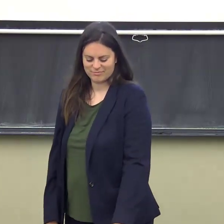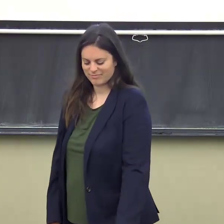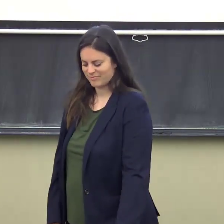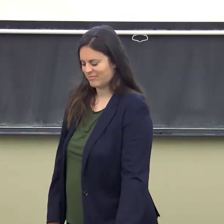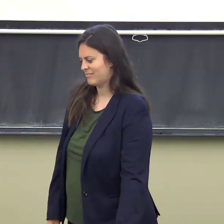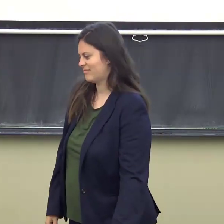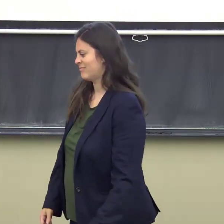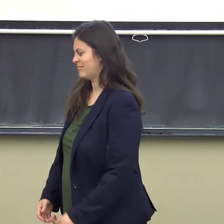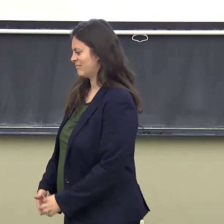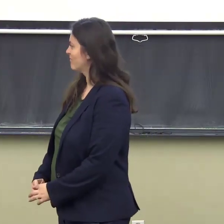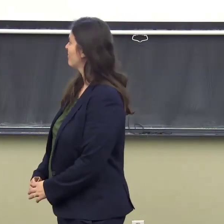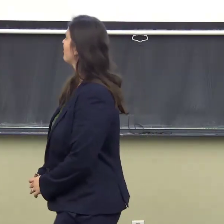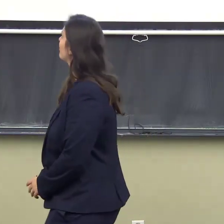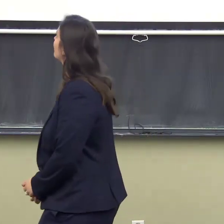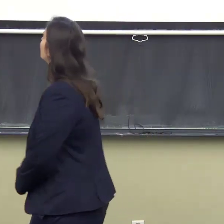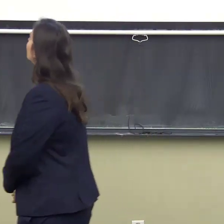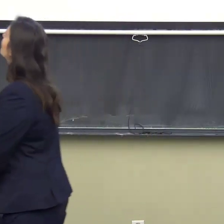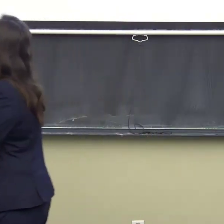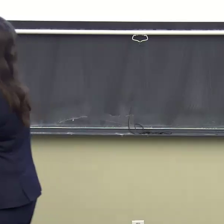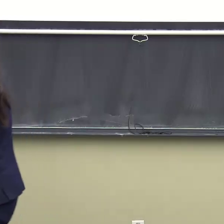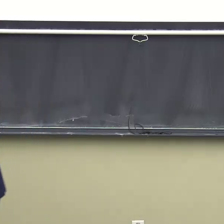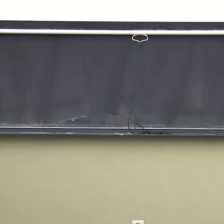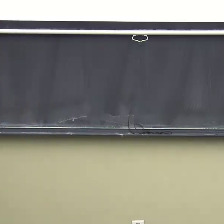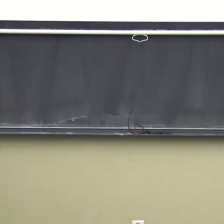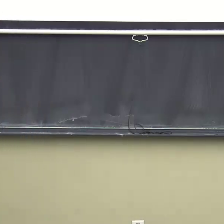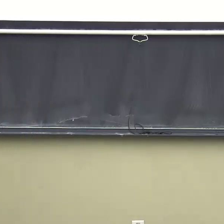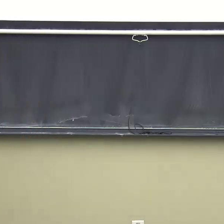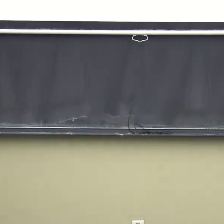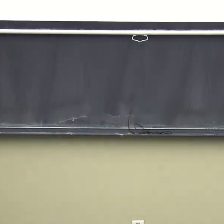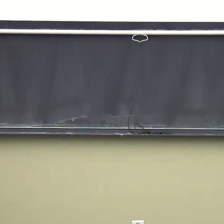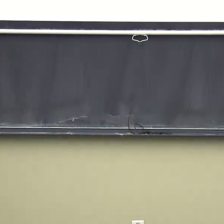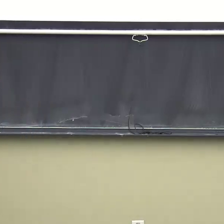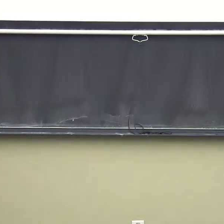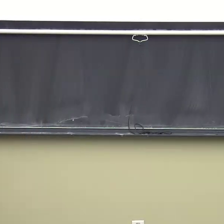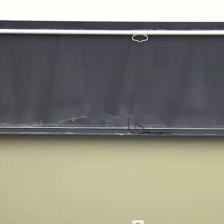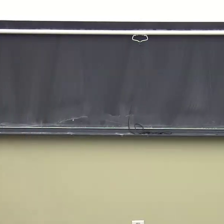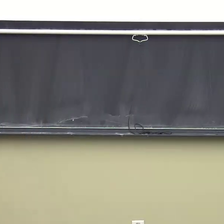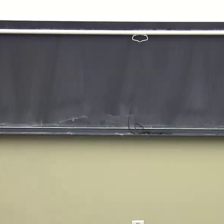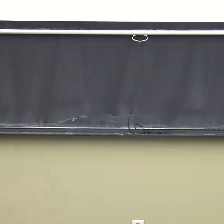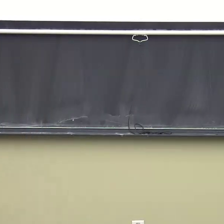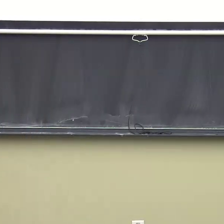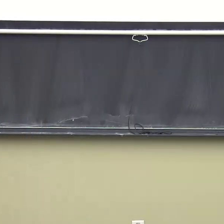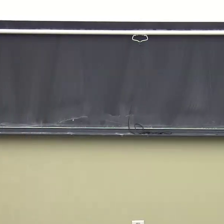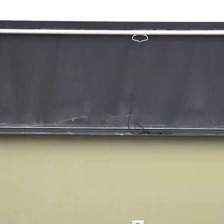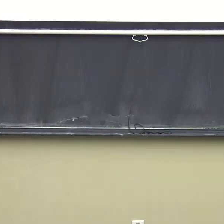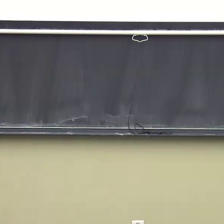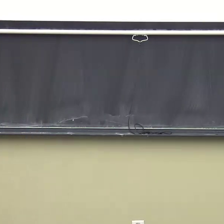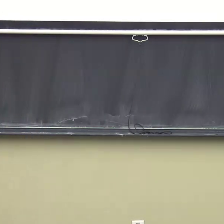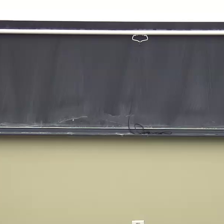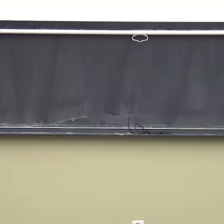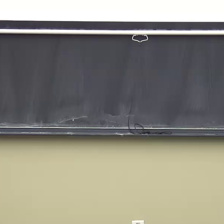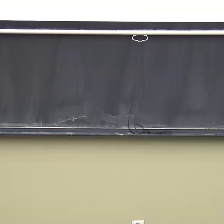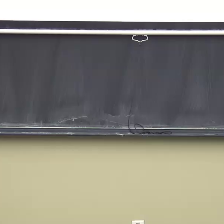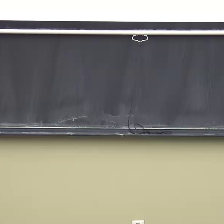Bye, everyone. Bye, thank you. Thank you. Christiana, if you would